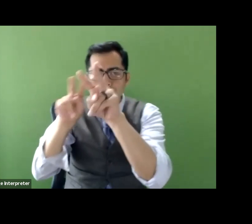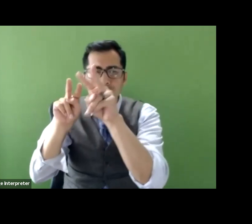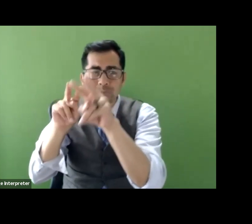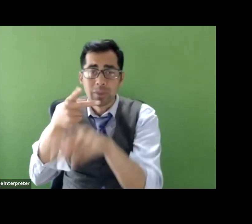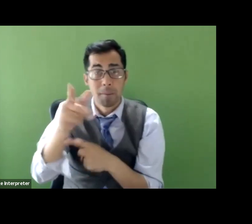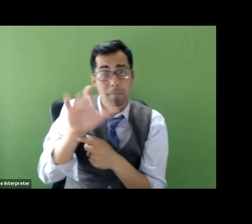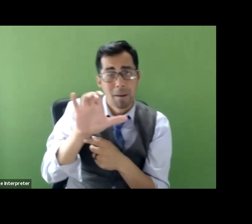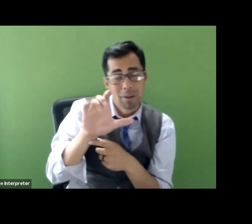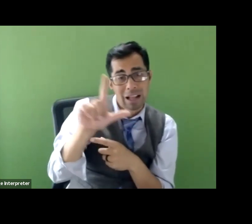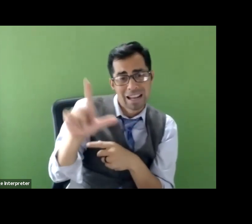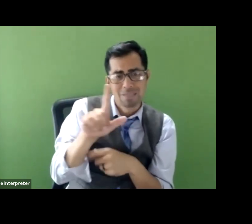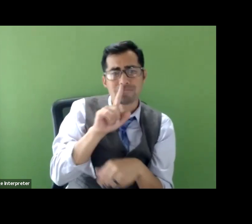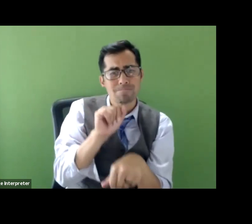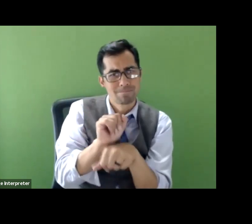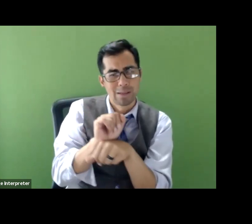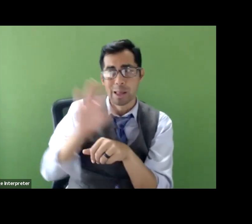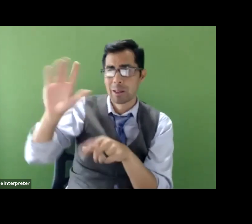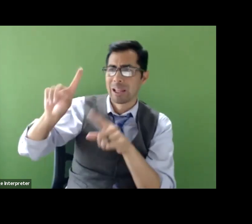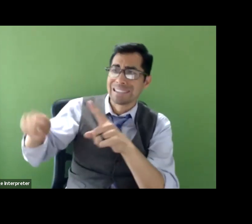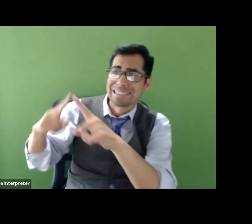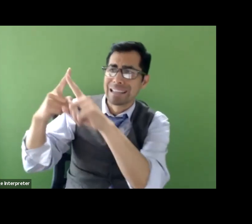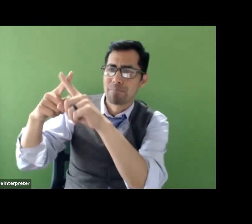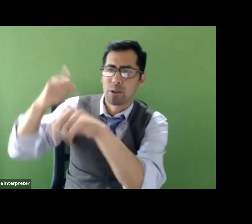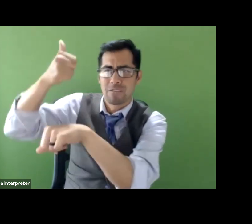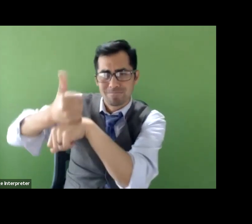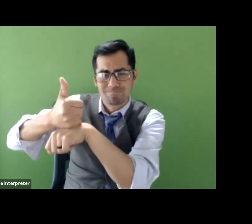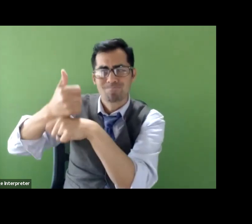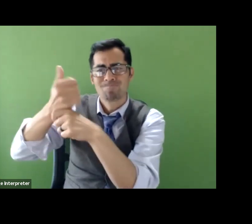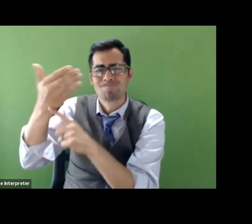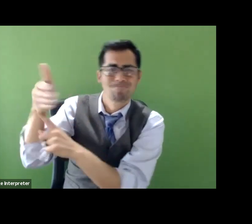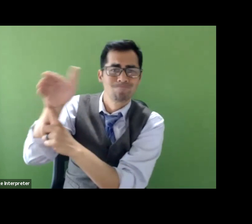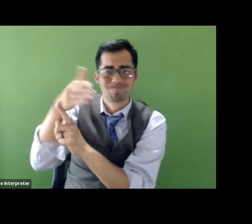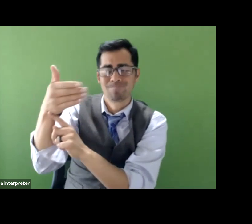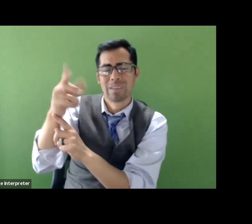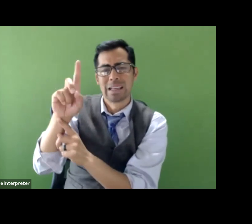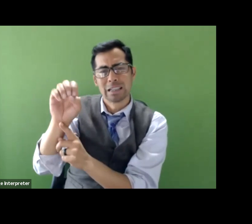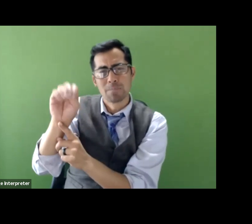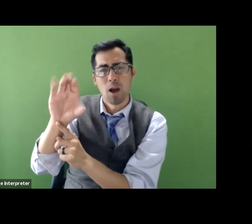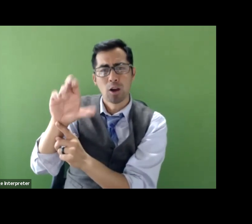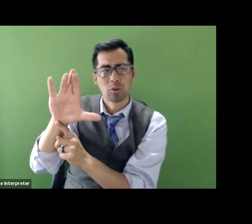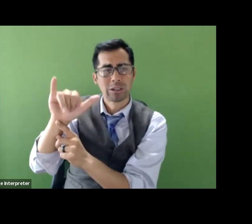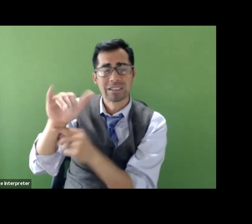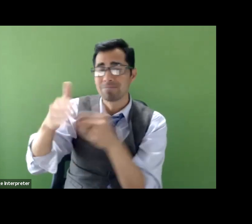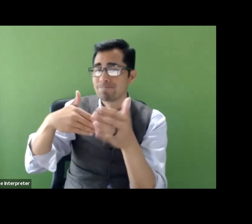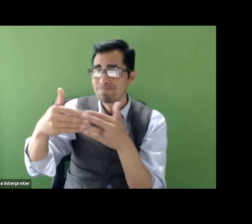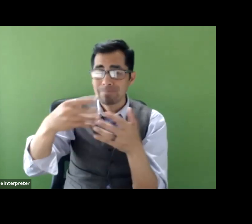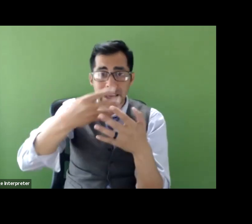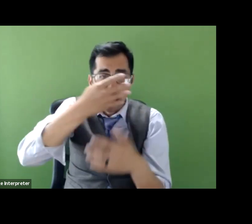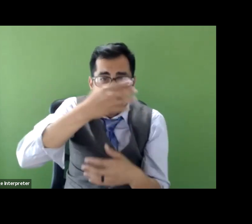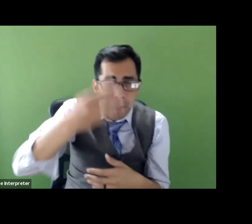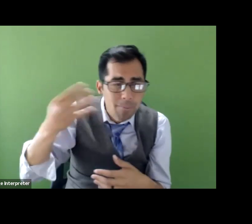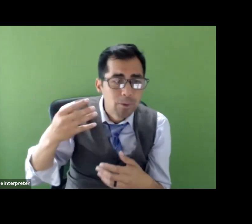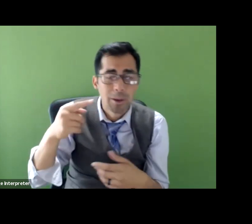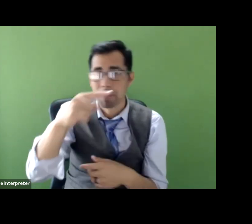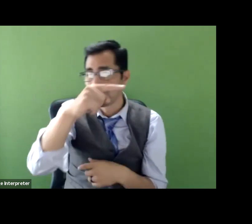truly are temples of democracy. All are welcome, immigrant and native born, Black, brown, yellow,